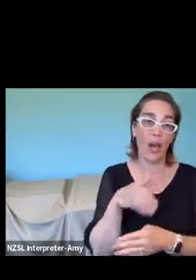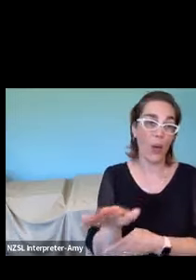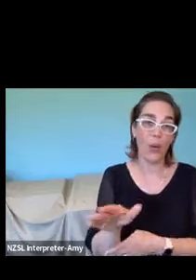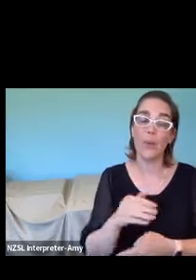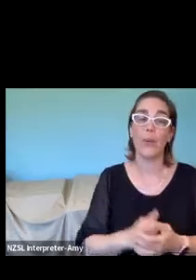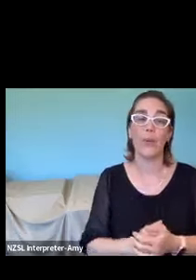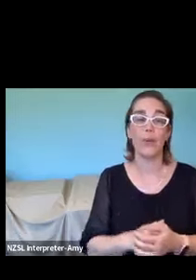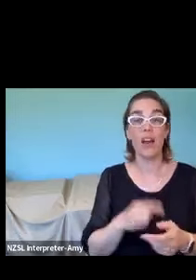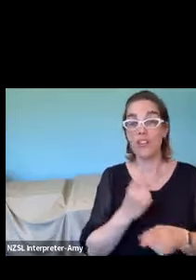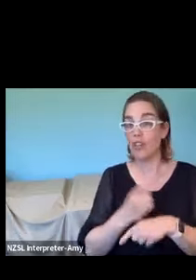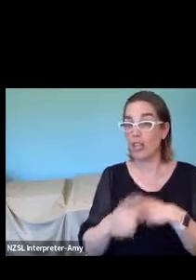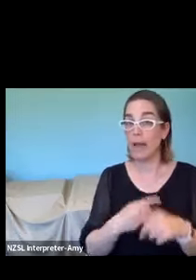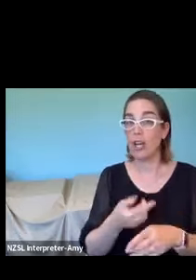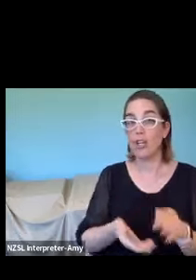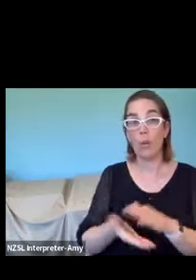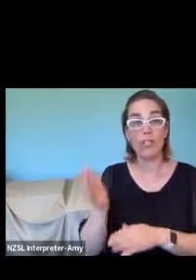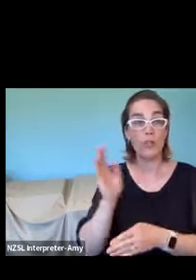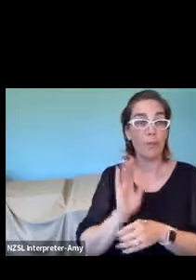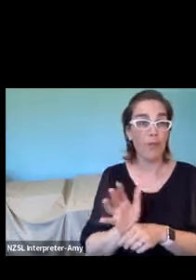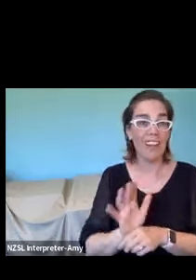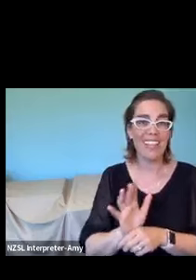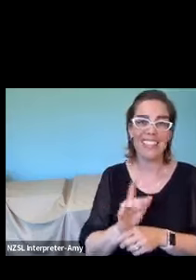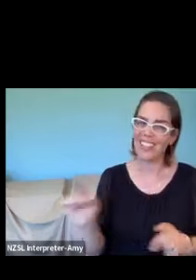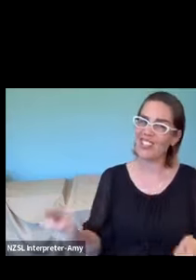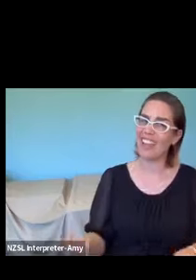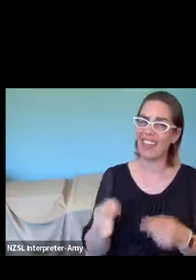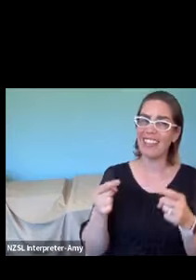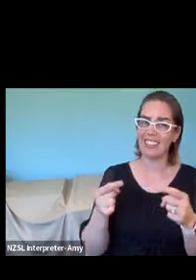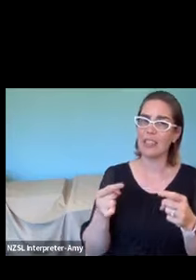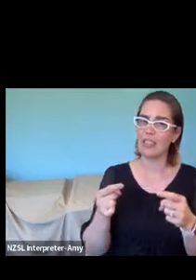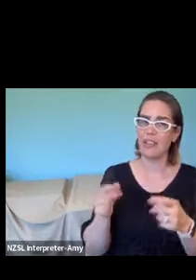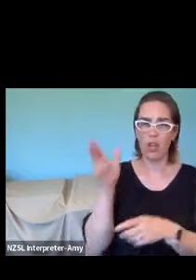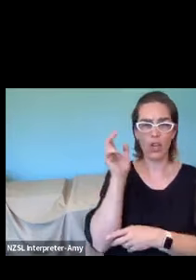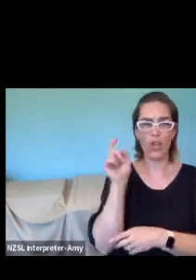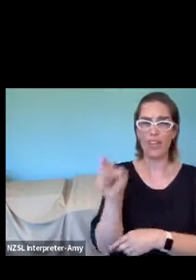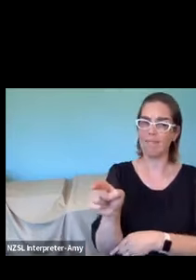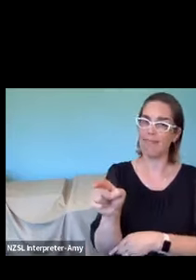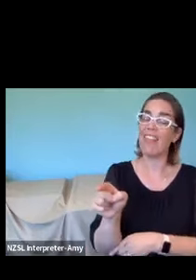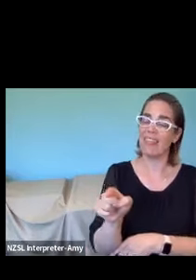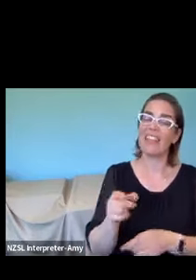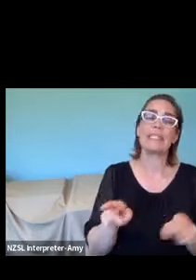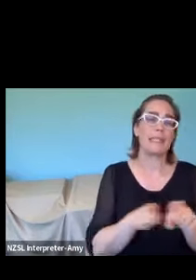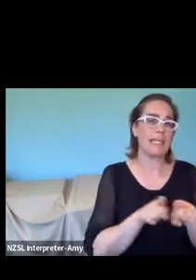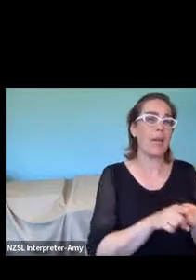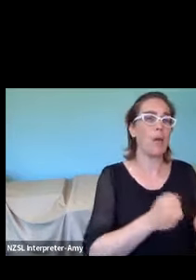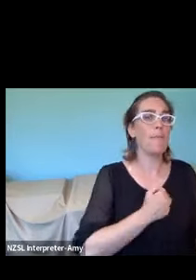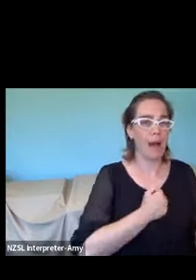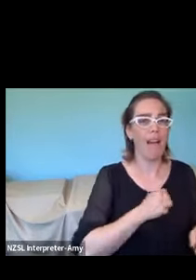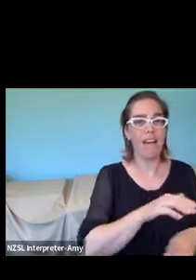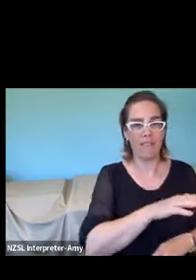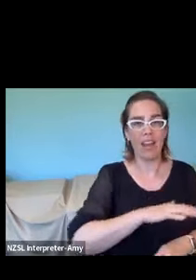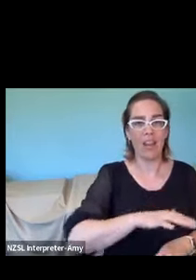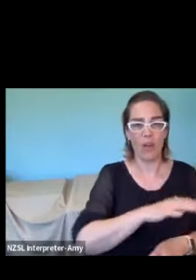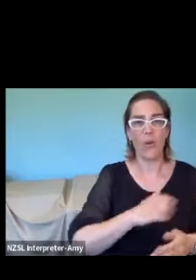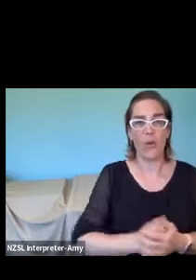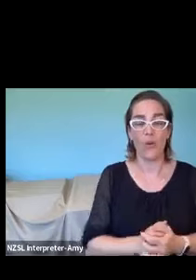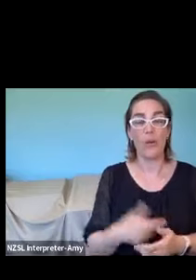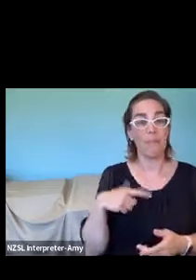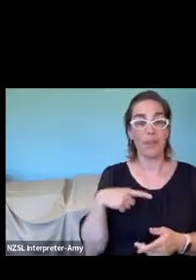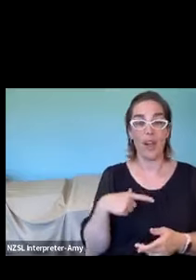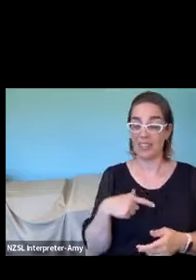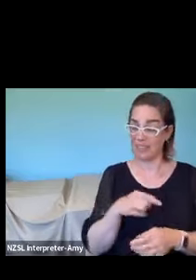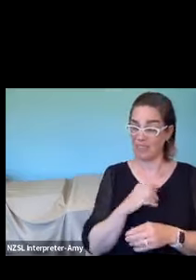about going to the movies and the challenges, and that really resonated so much with our whānau because the lack of access